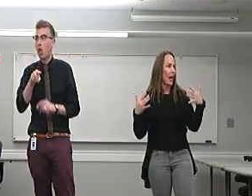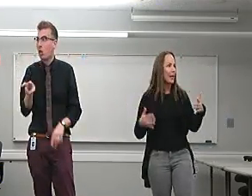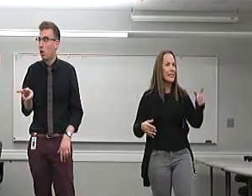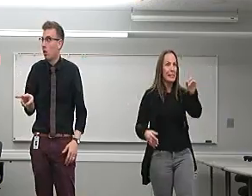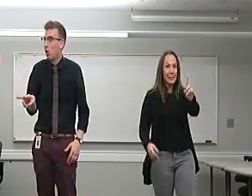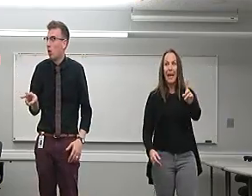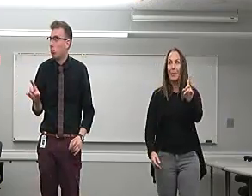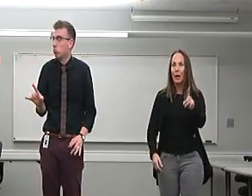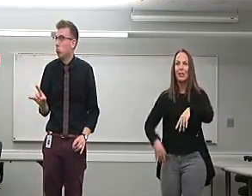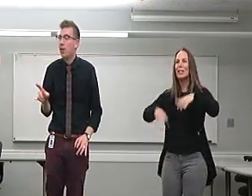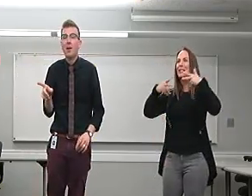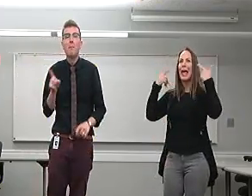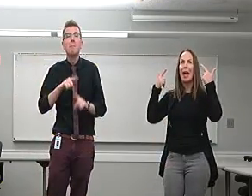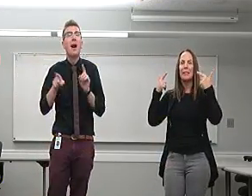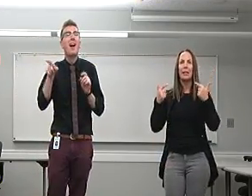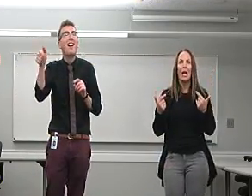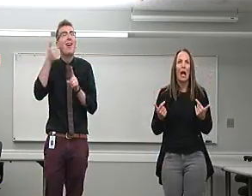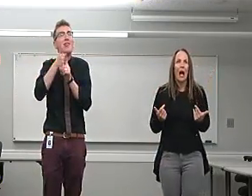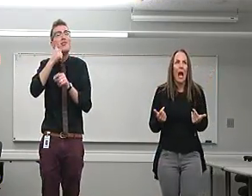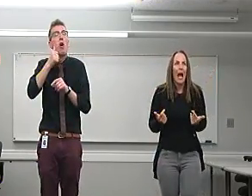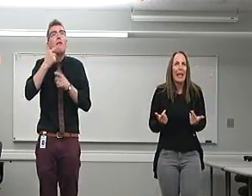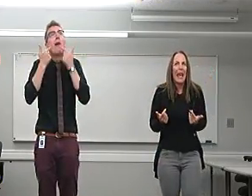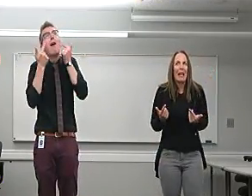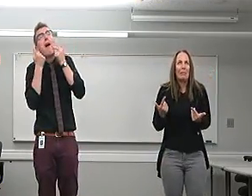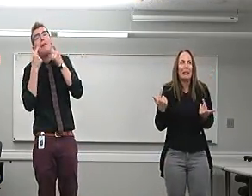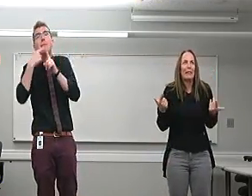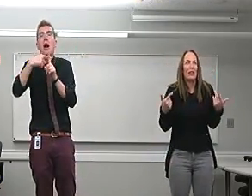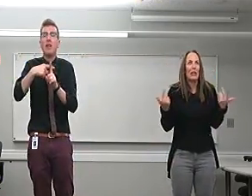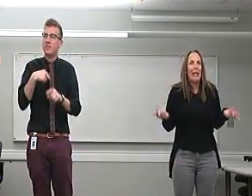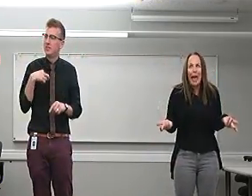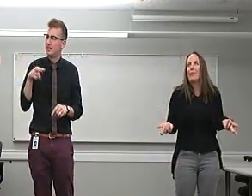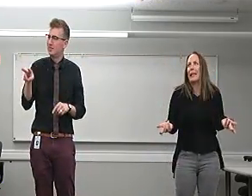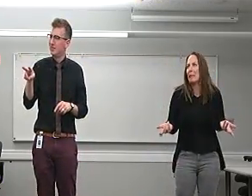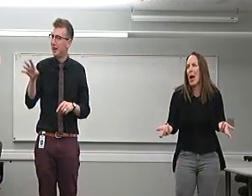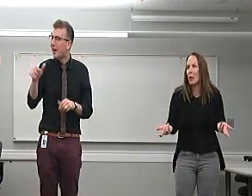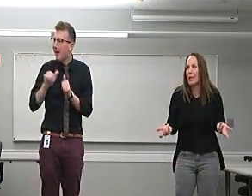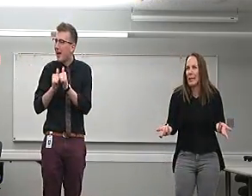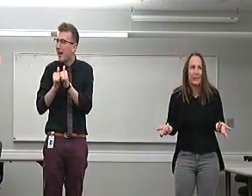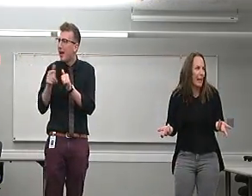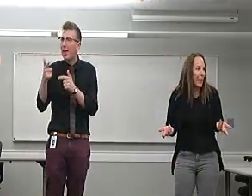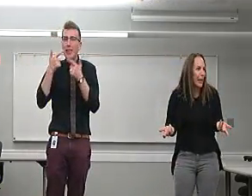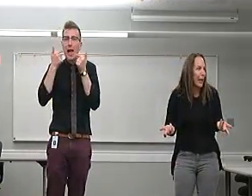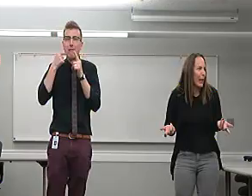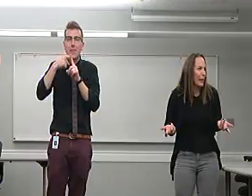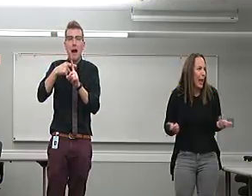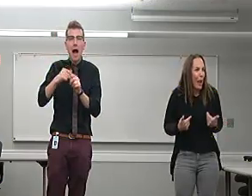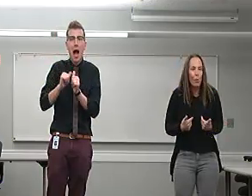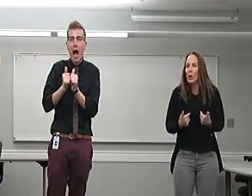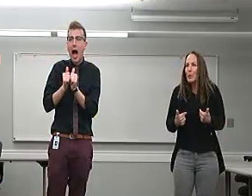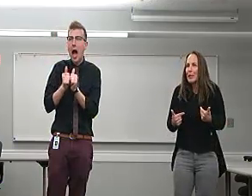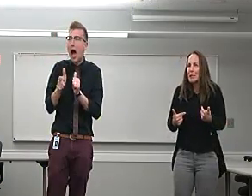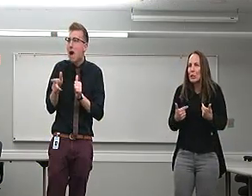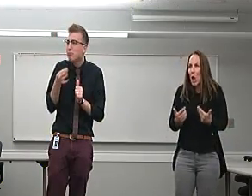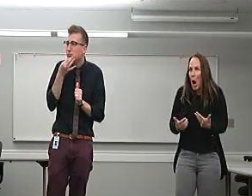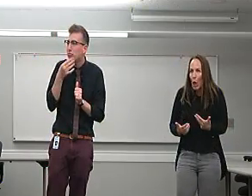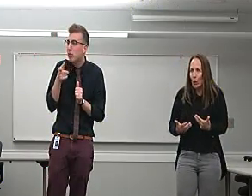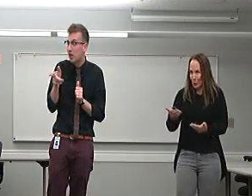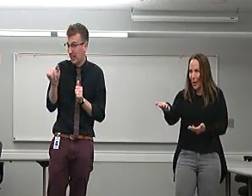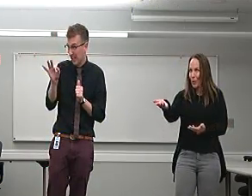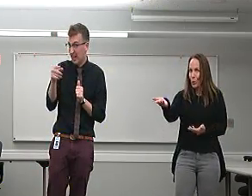And she's I said, I can't believe you're laughing about this. Like, I would be scarred, right? Would